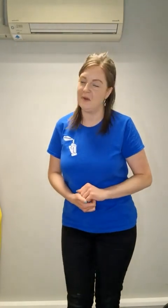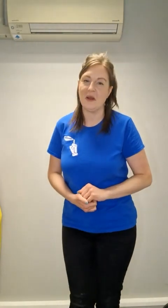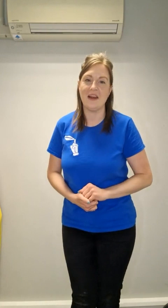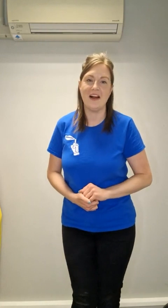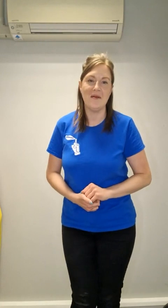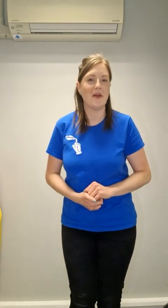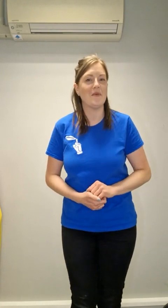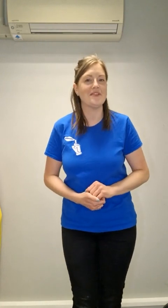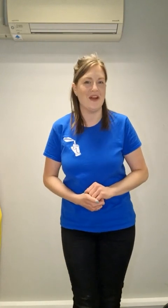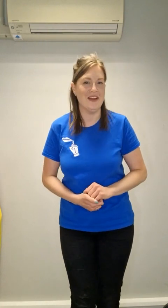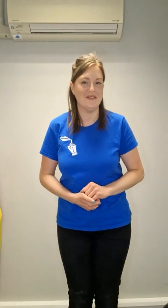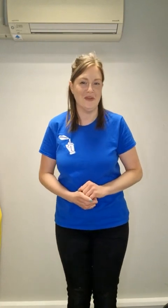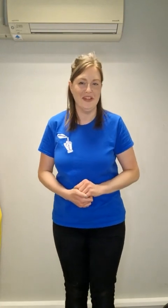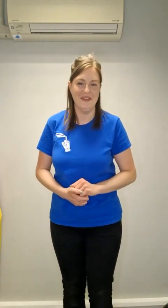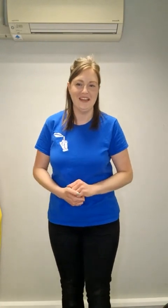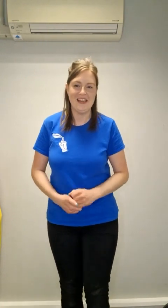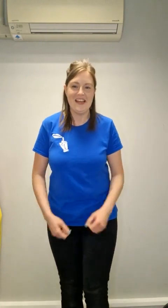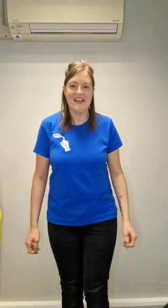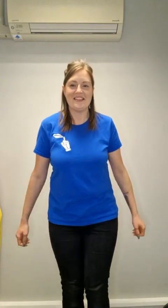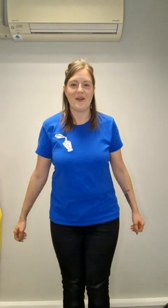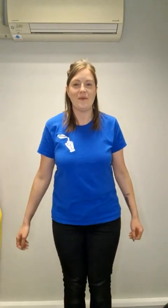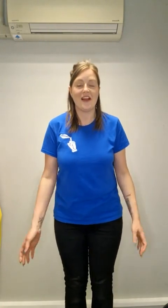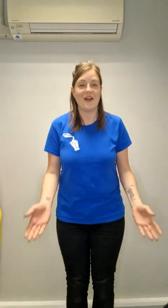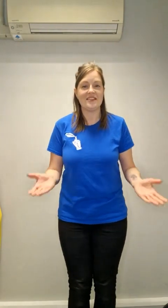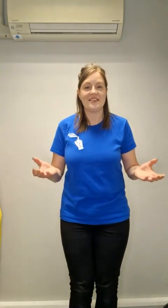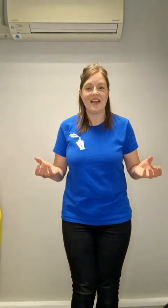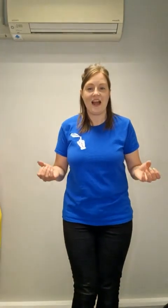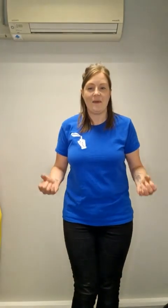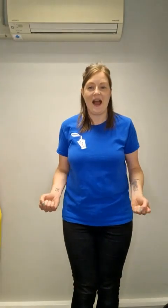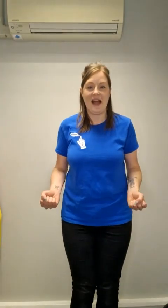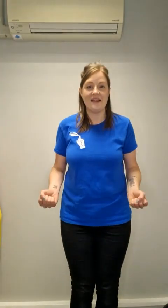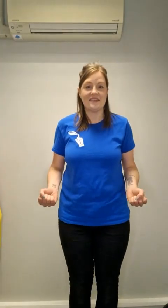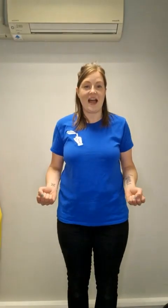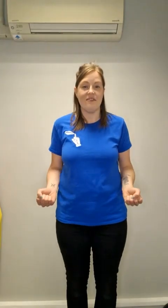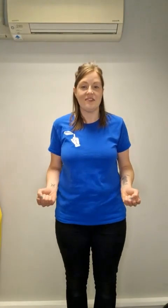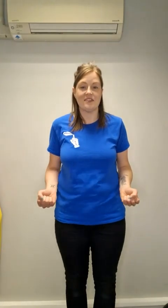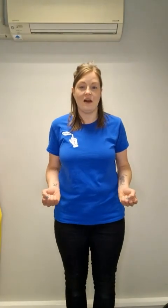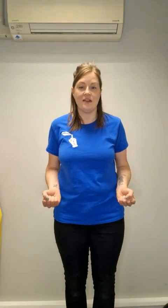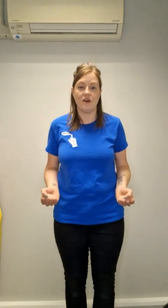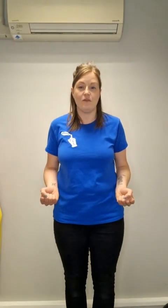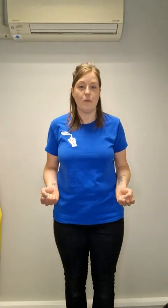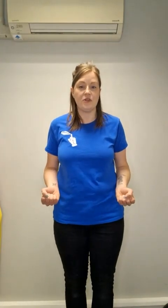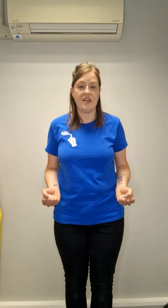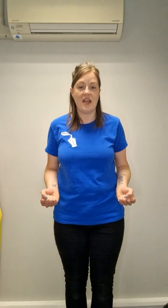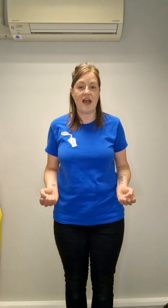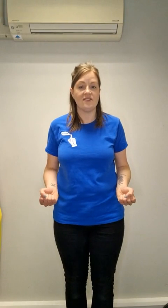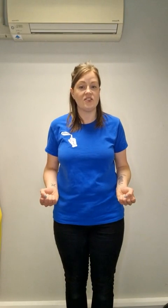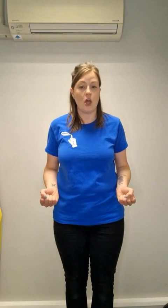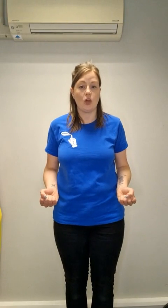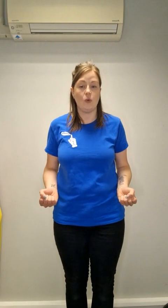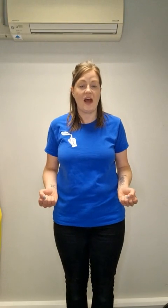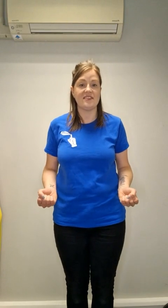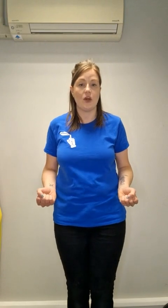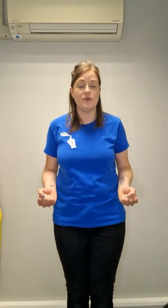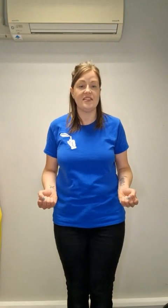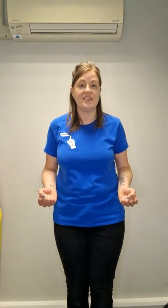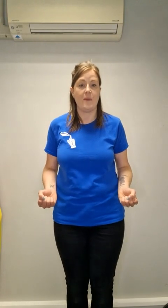going to lie, but I will sign it for you. So we are going to take our hands at the side of body and circle as though